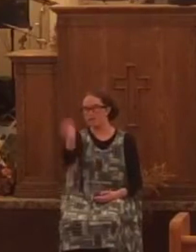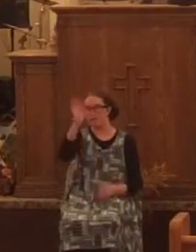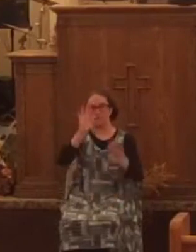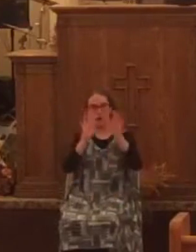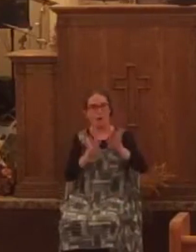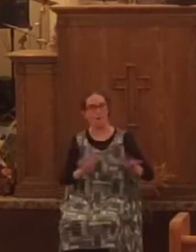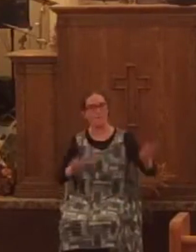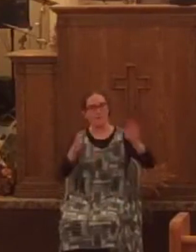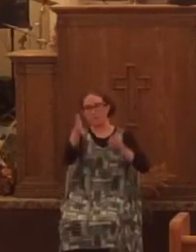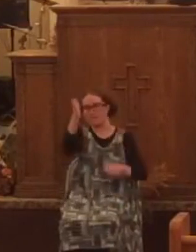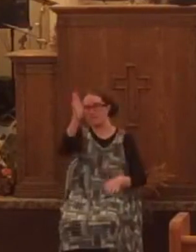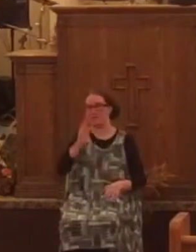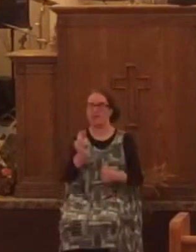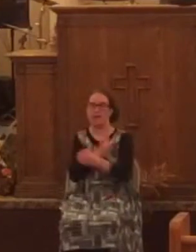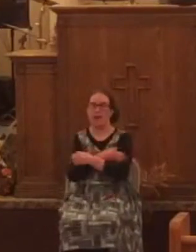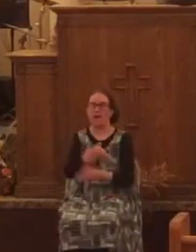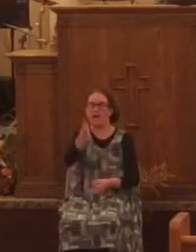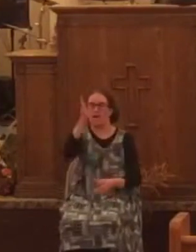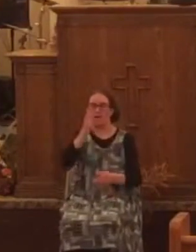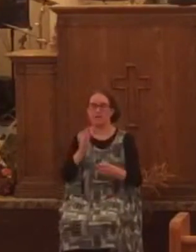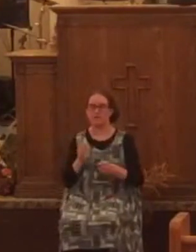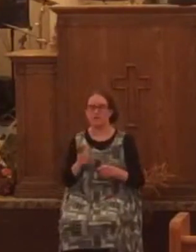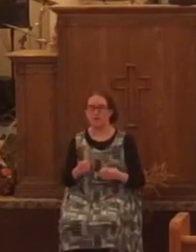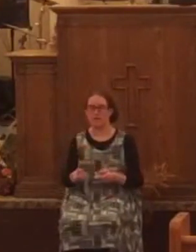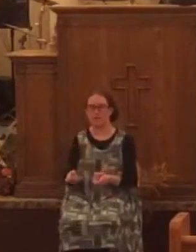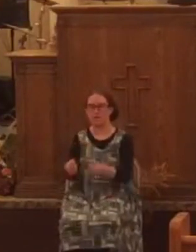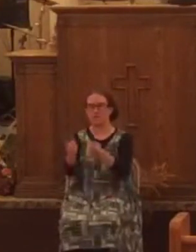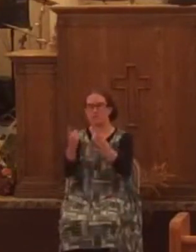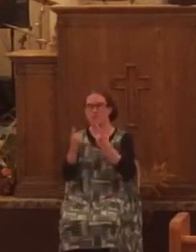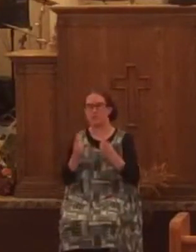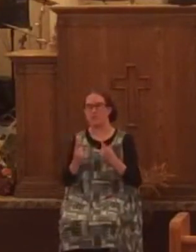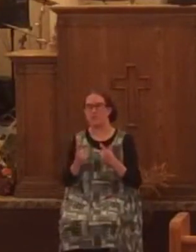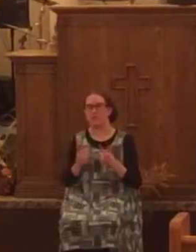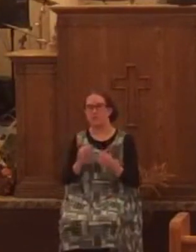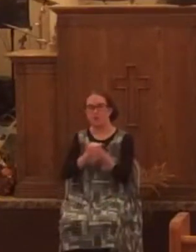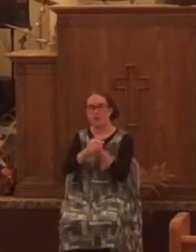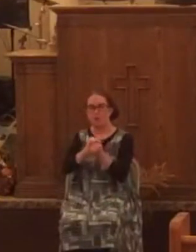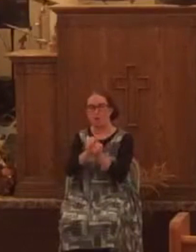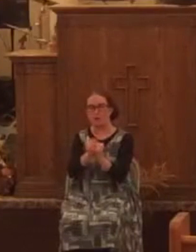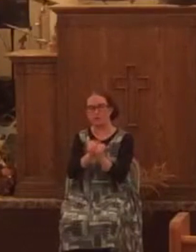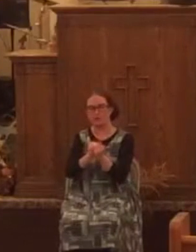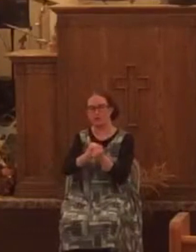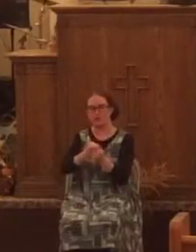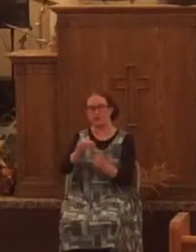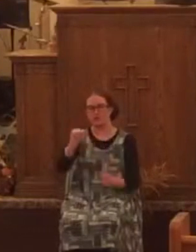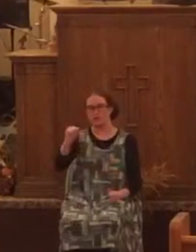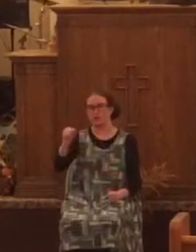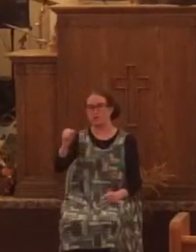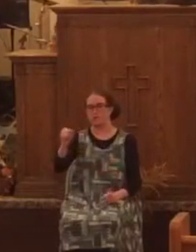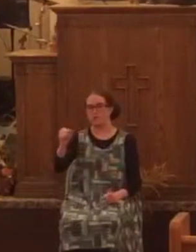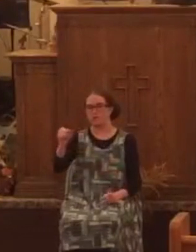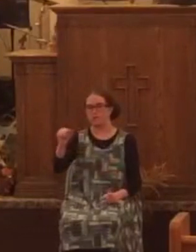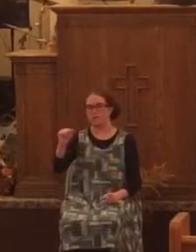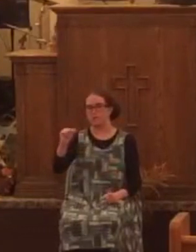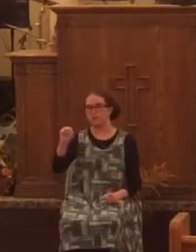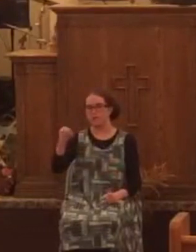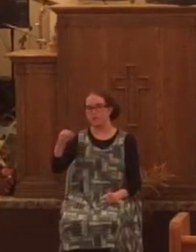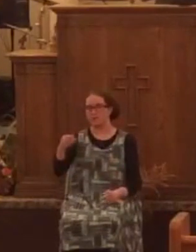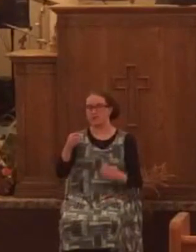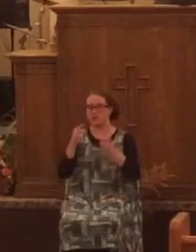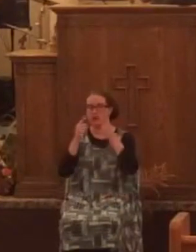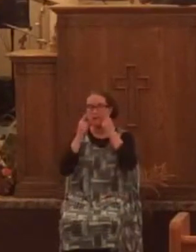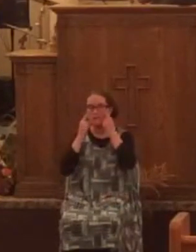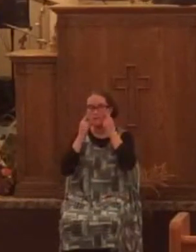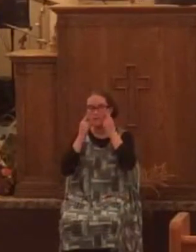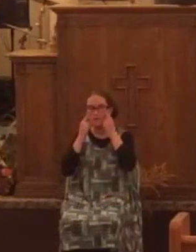of God, the love of God is going to come to you. Amen. Begin to wash. Amen. That ash off your face and out of your